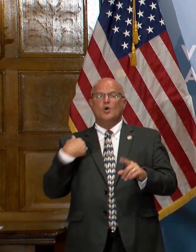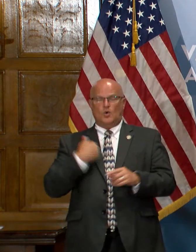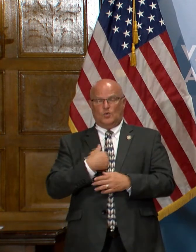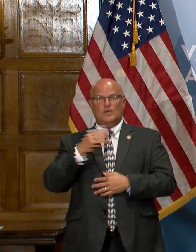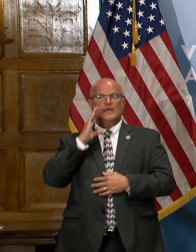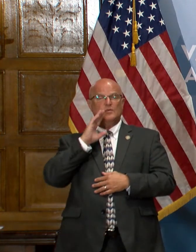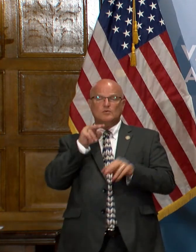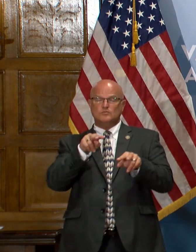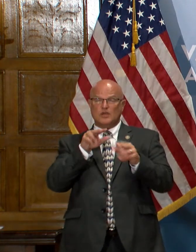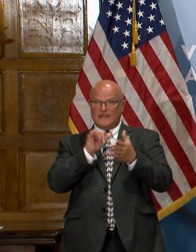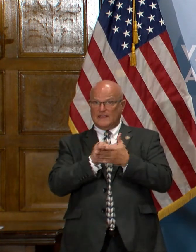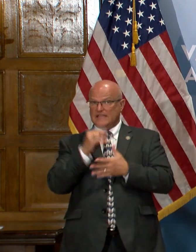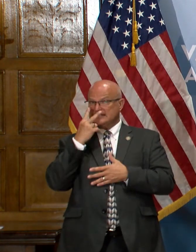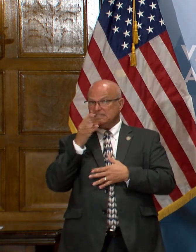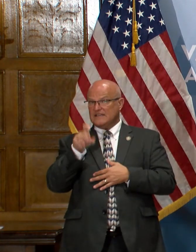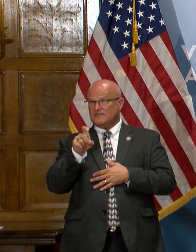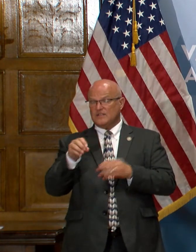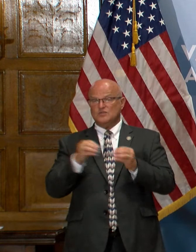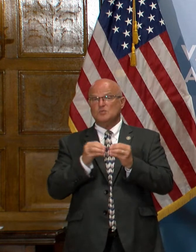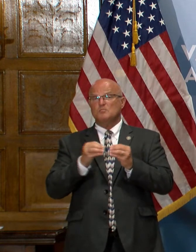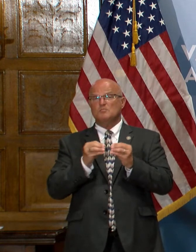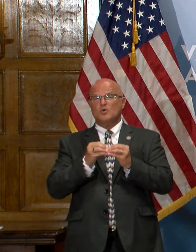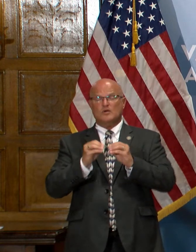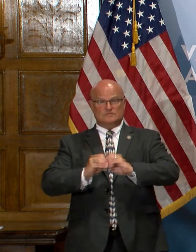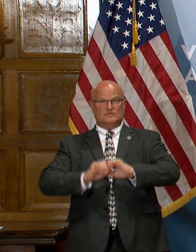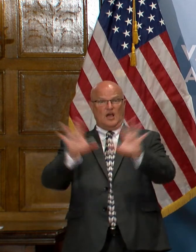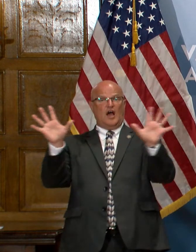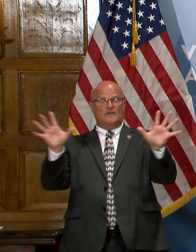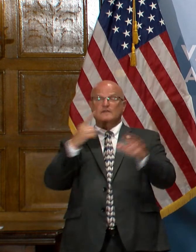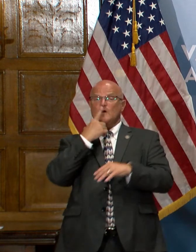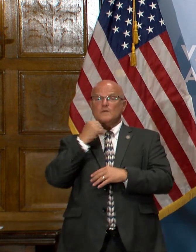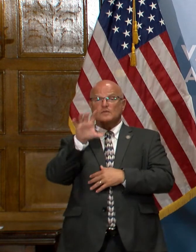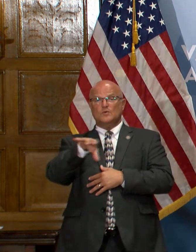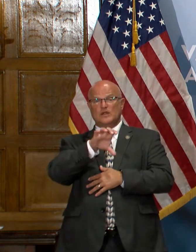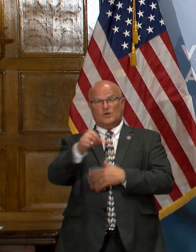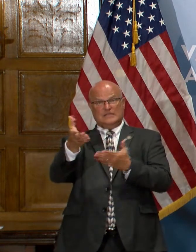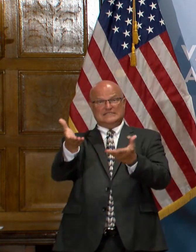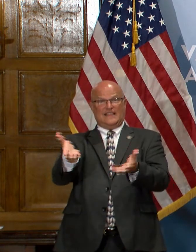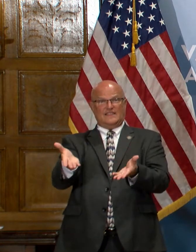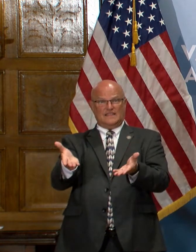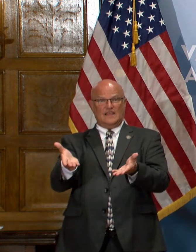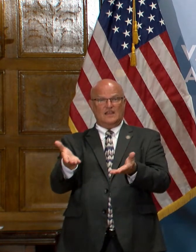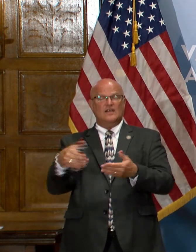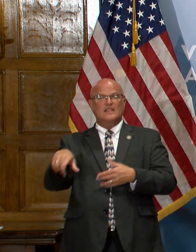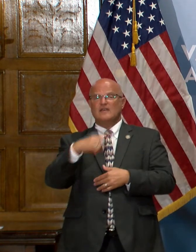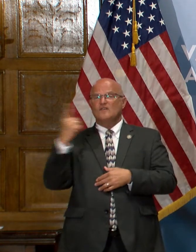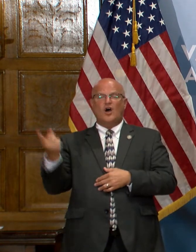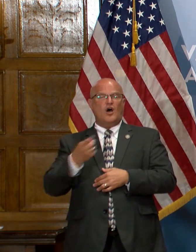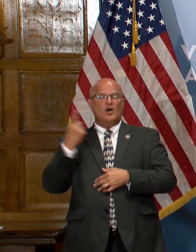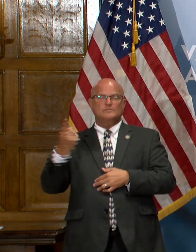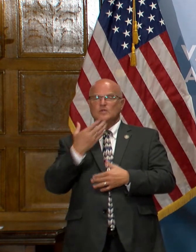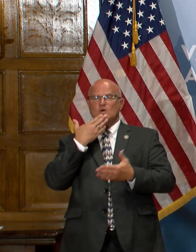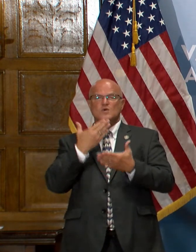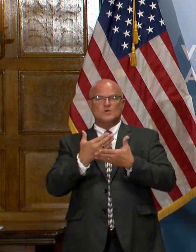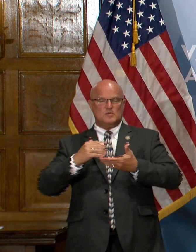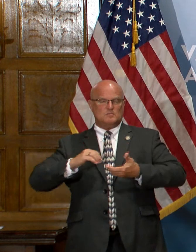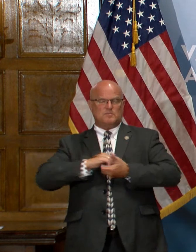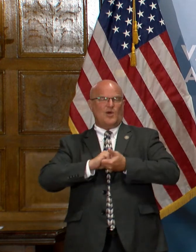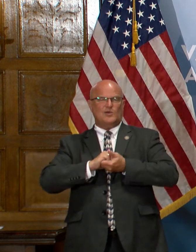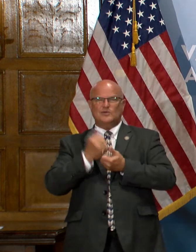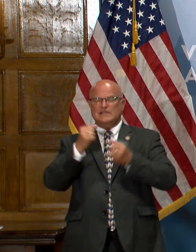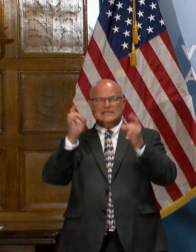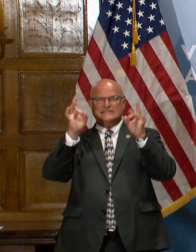will look at that and see if we need to do more. Obviously, the Red Cross is there. They've always been a great partner in